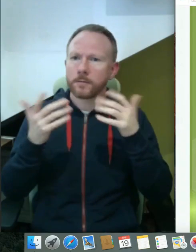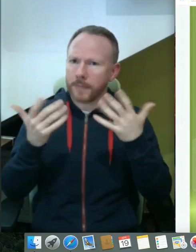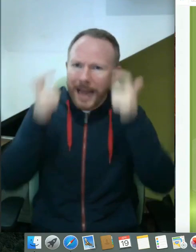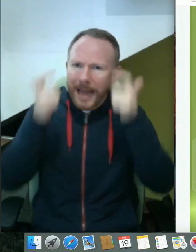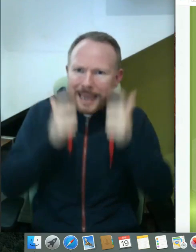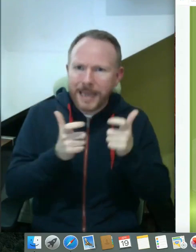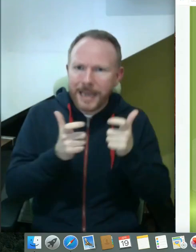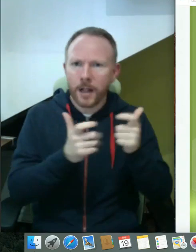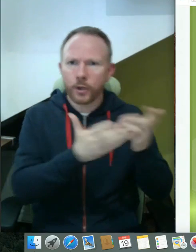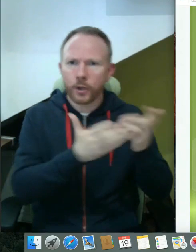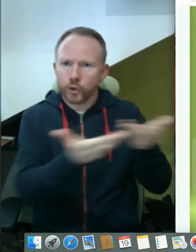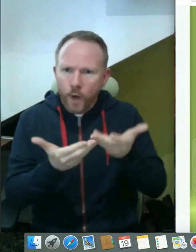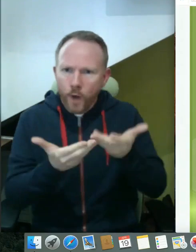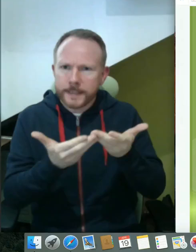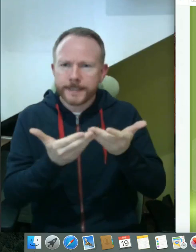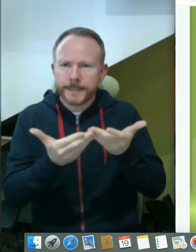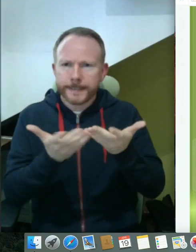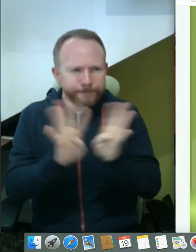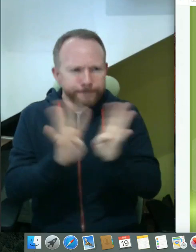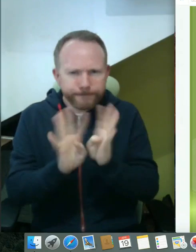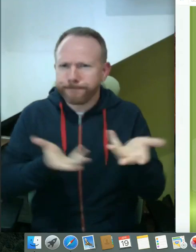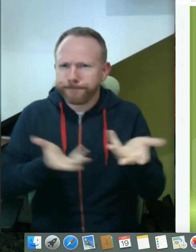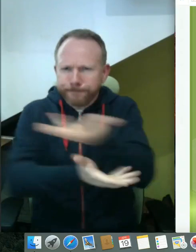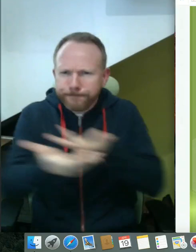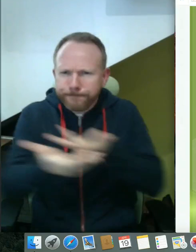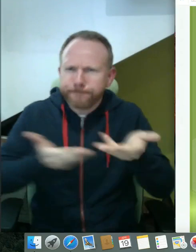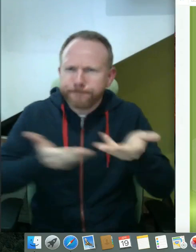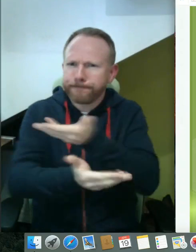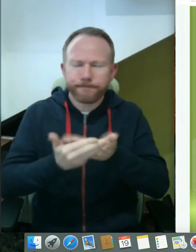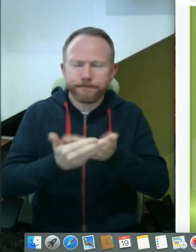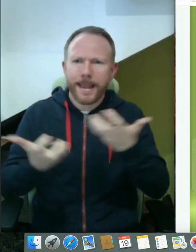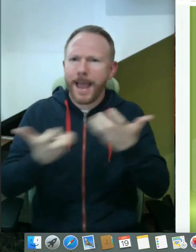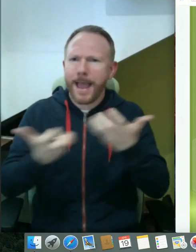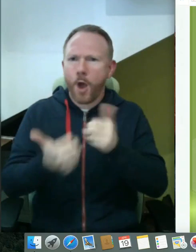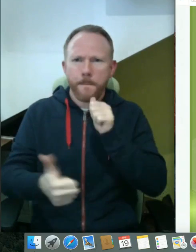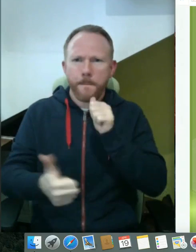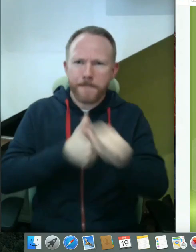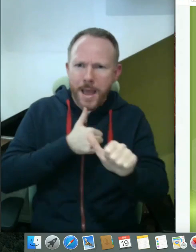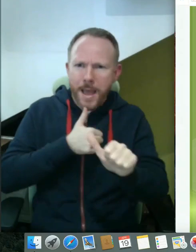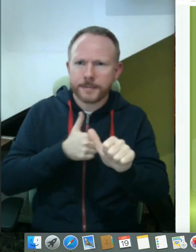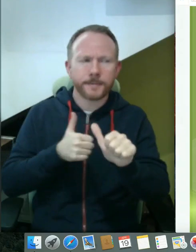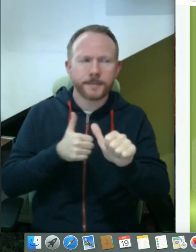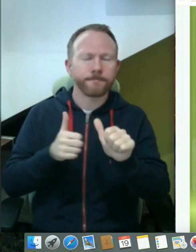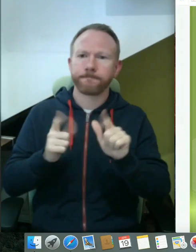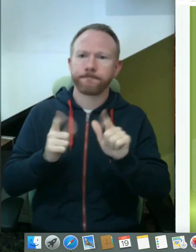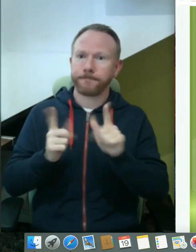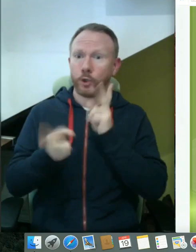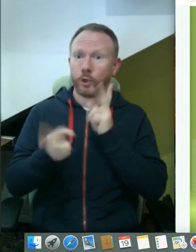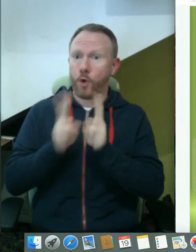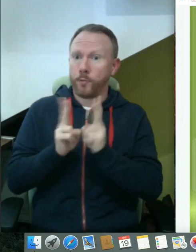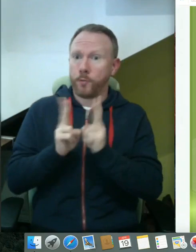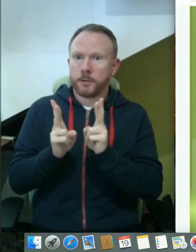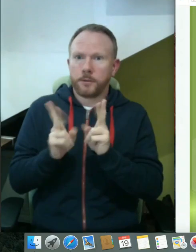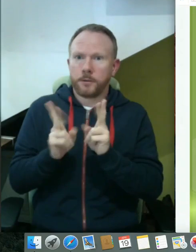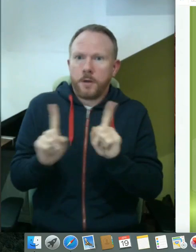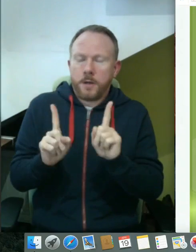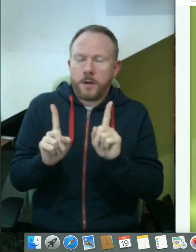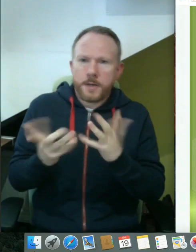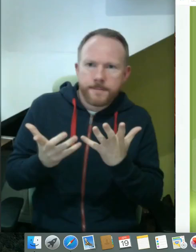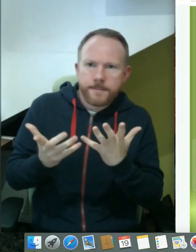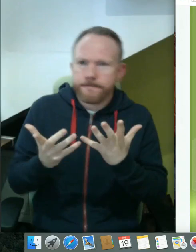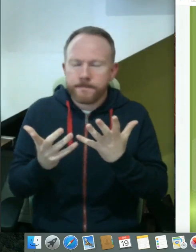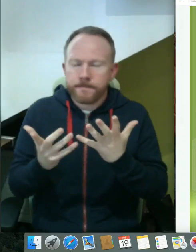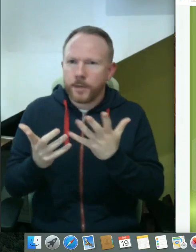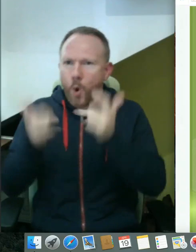legal services during that trial about how best interpreting services were being used and